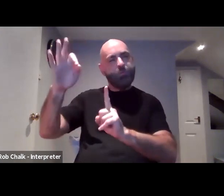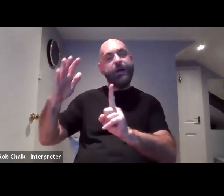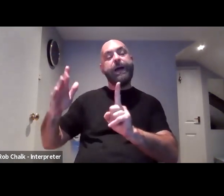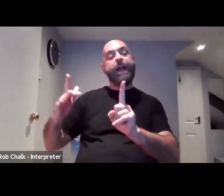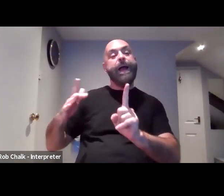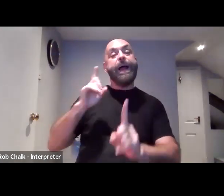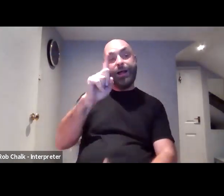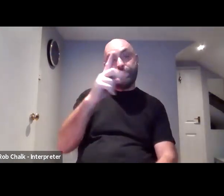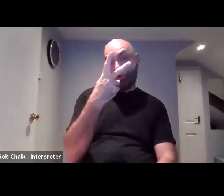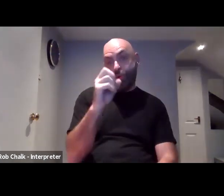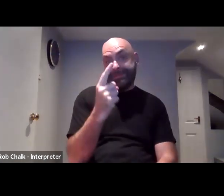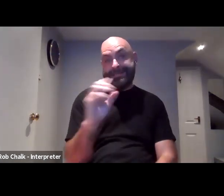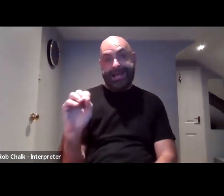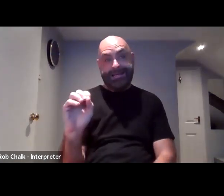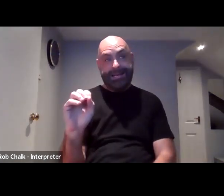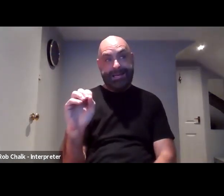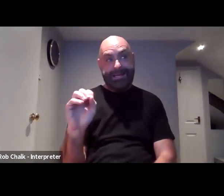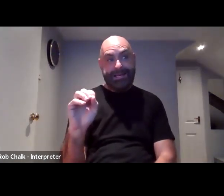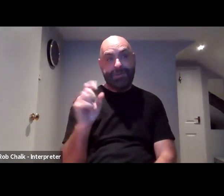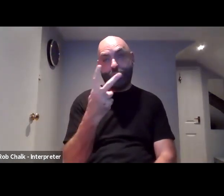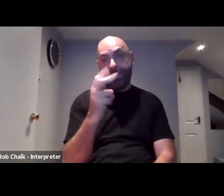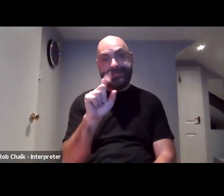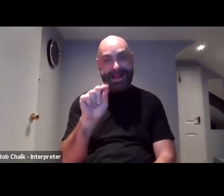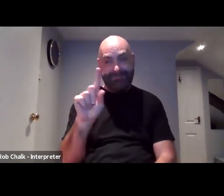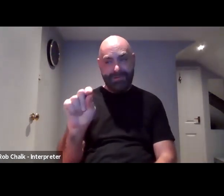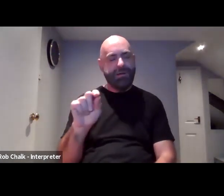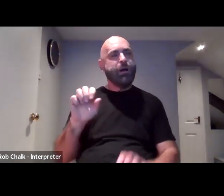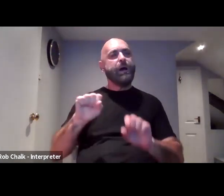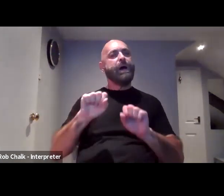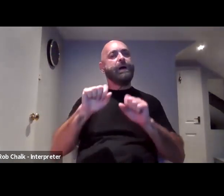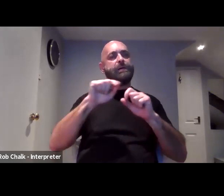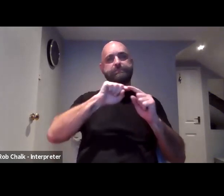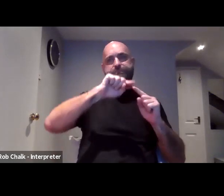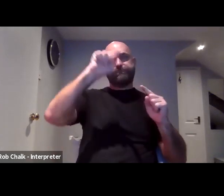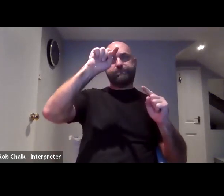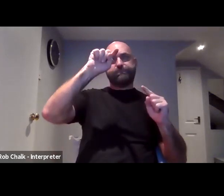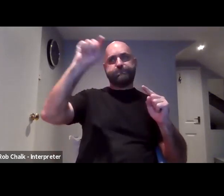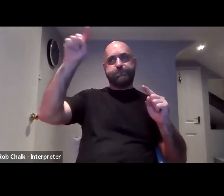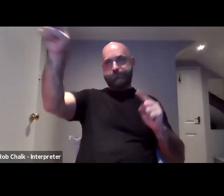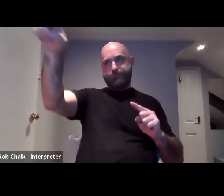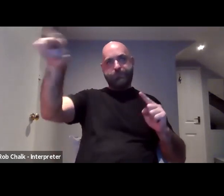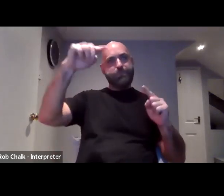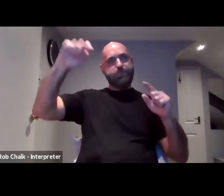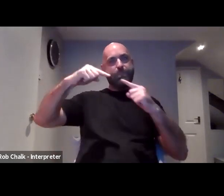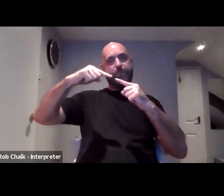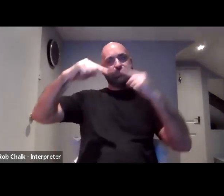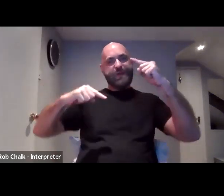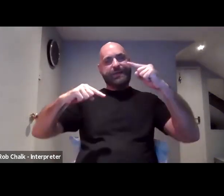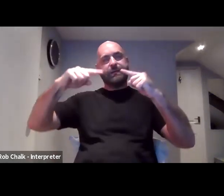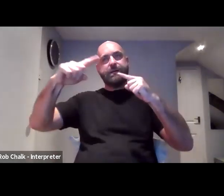in 2010-11, there was a break in the curve, and the rate of improvement